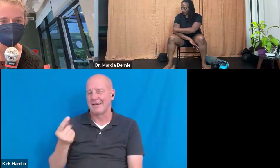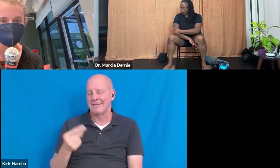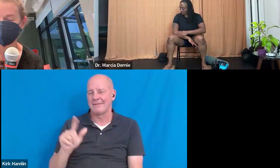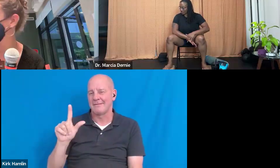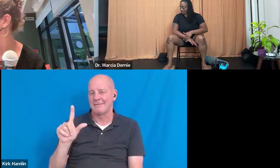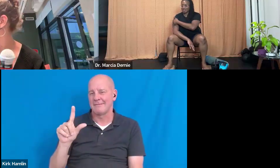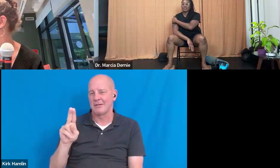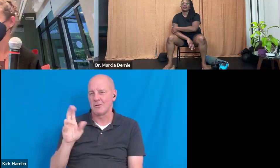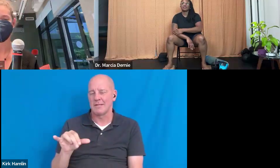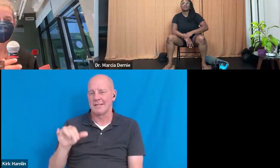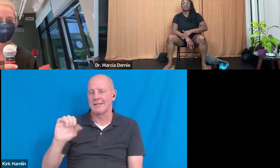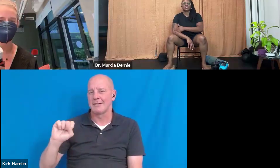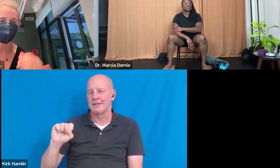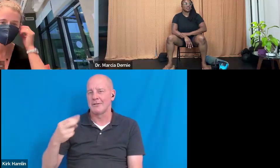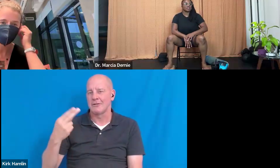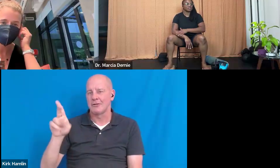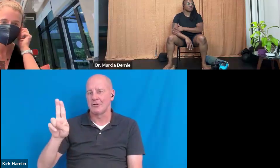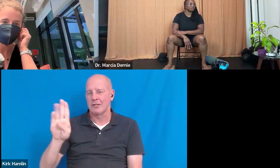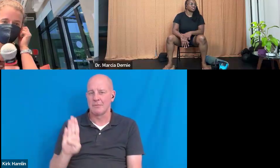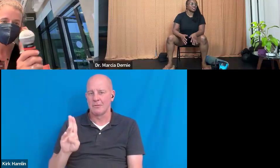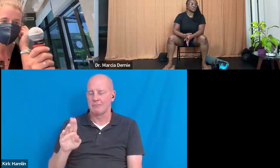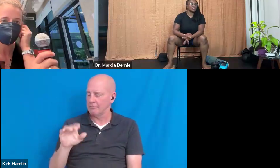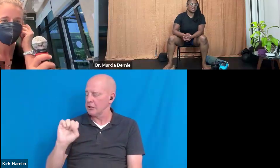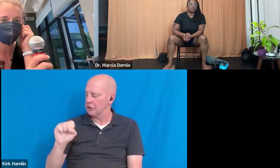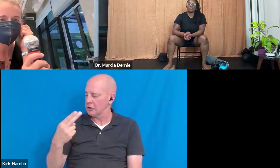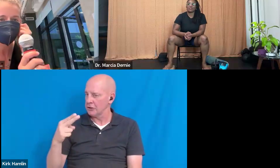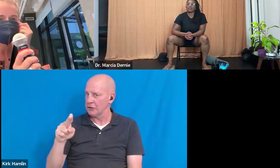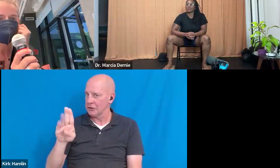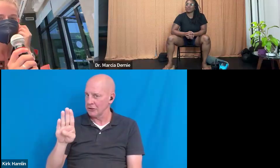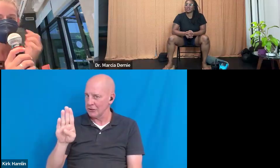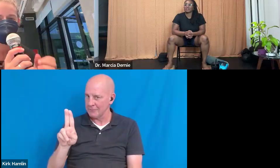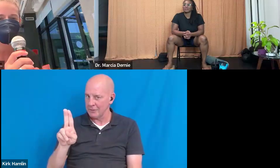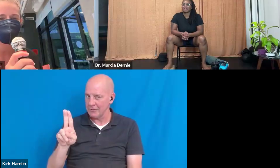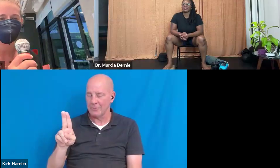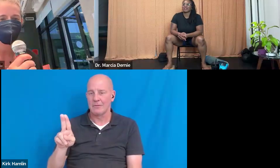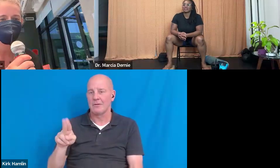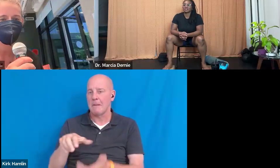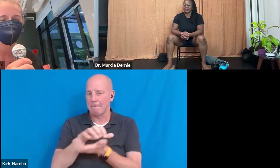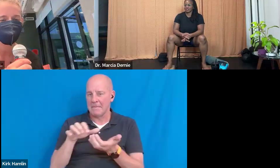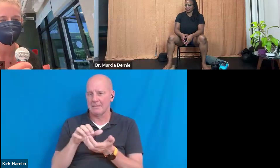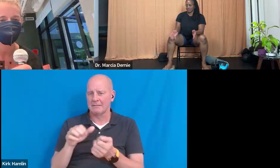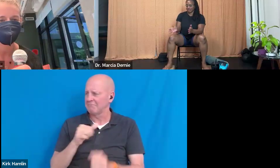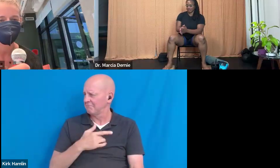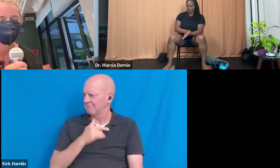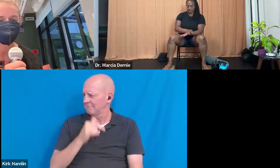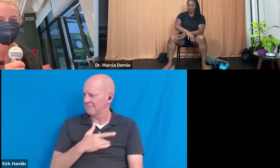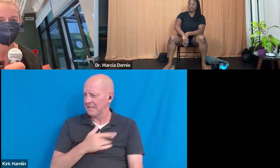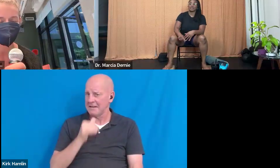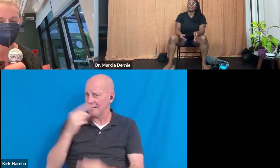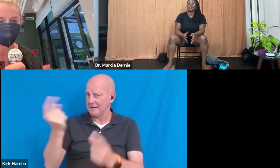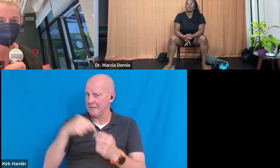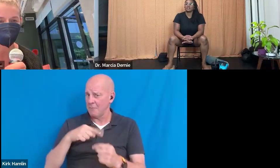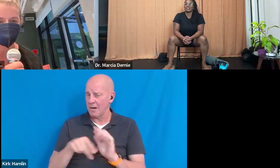mix. She doesn't, I don't know, she doesn't usually come out when I'm recording or doing other things. So I guess she likes you